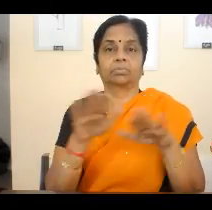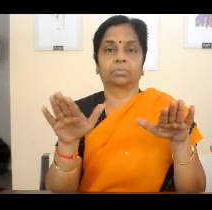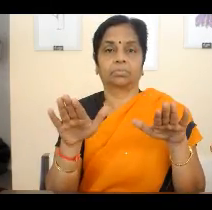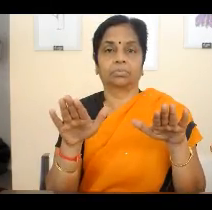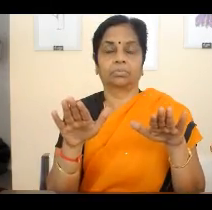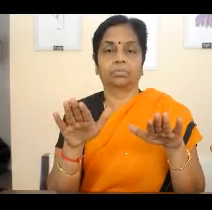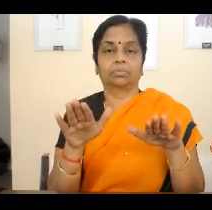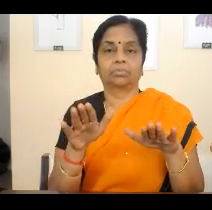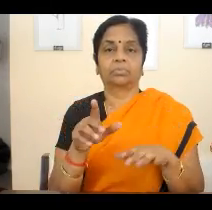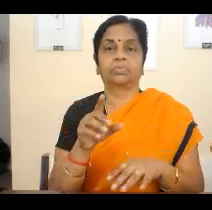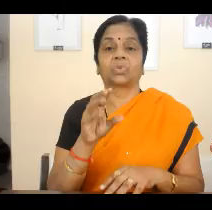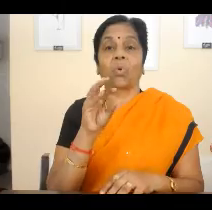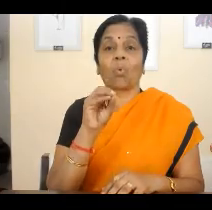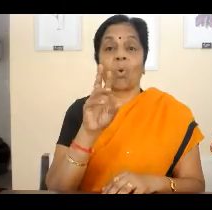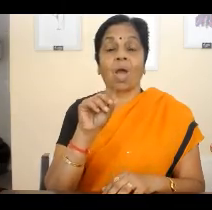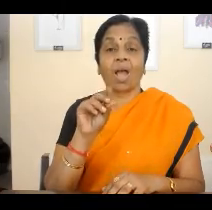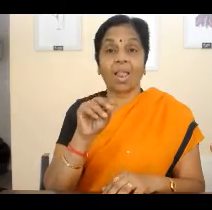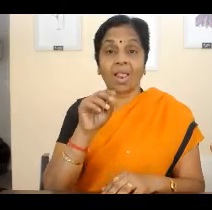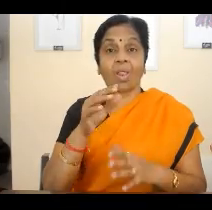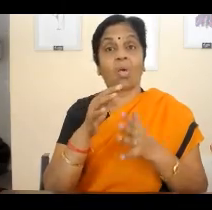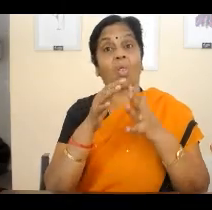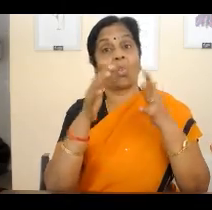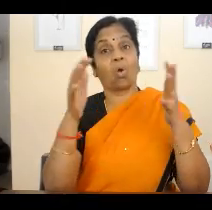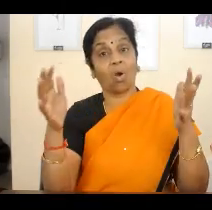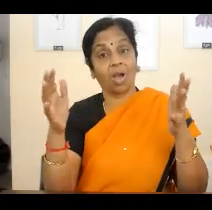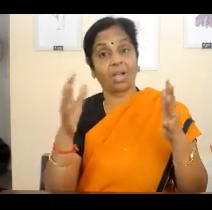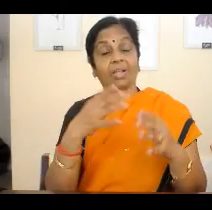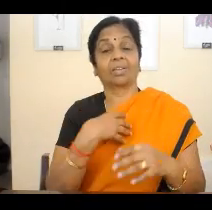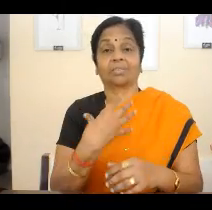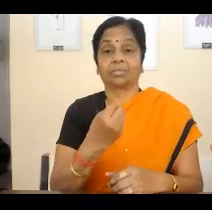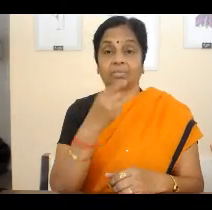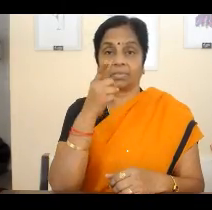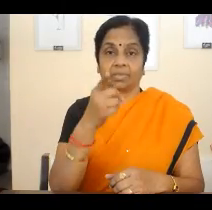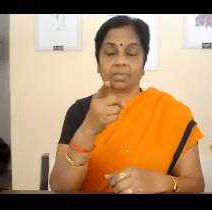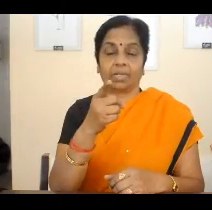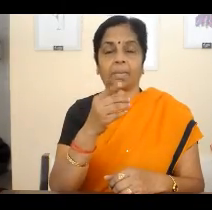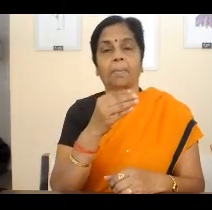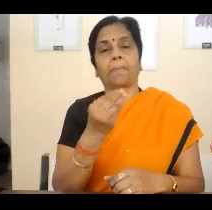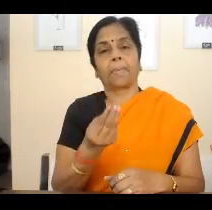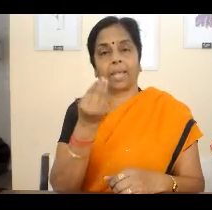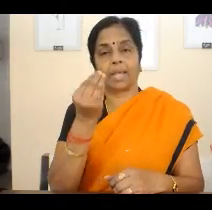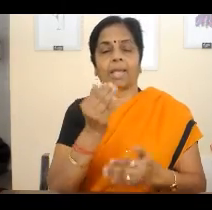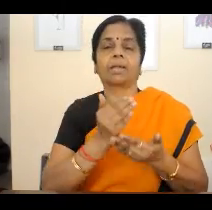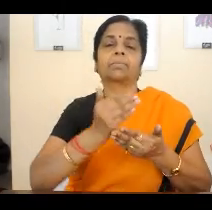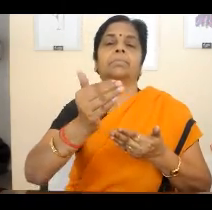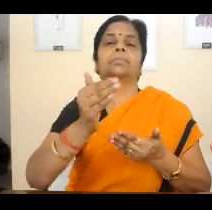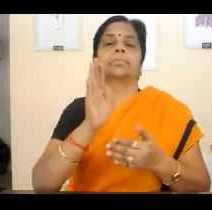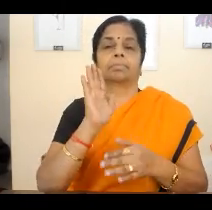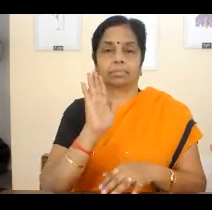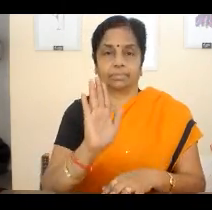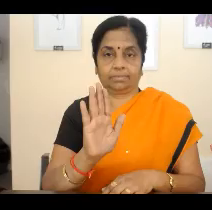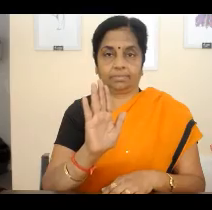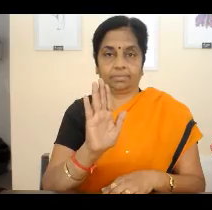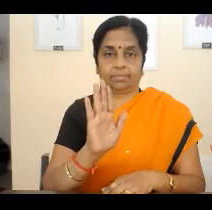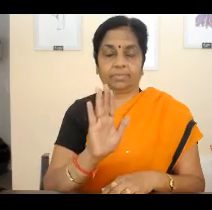and only for large infrastructure should there be exception. Private